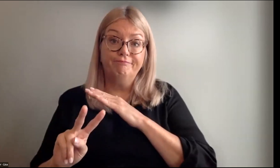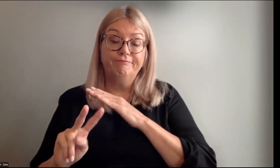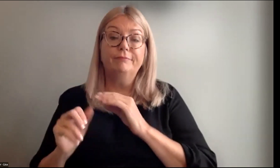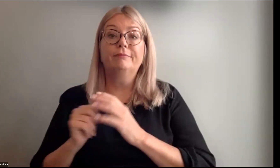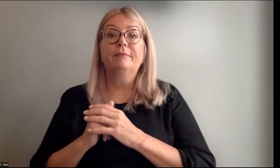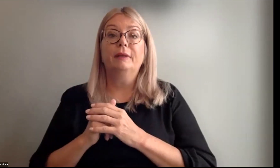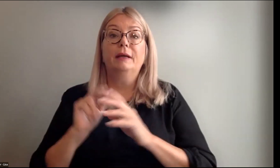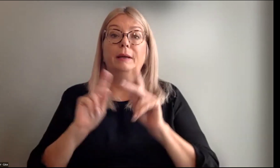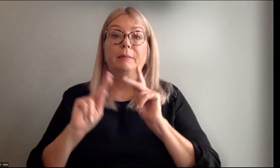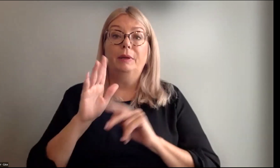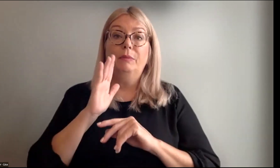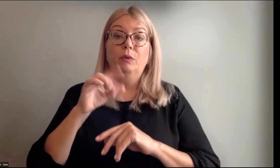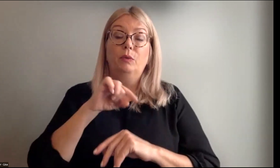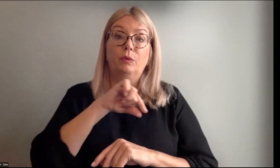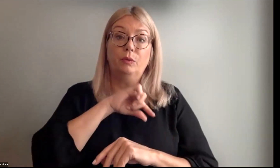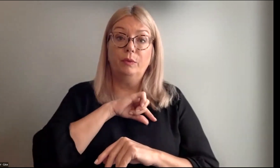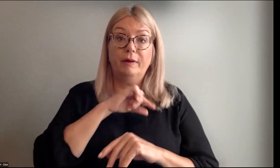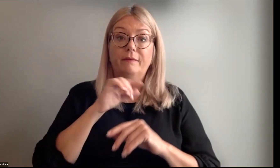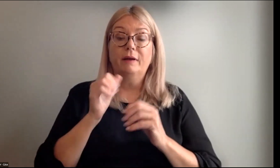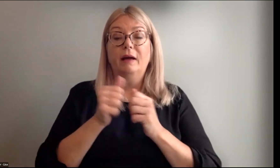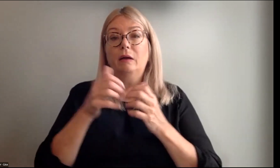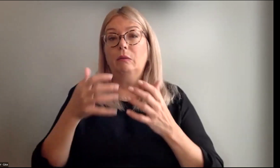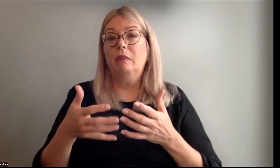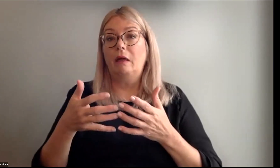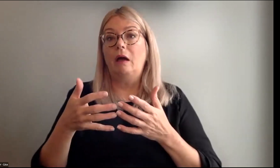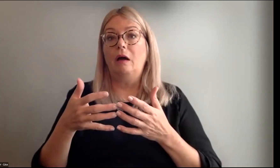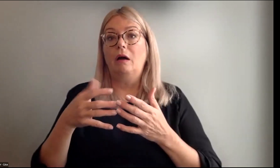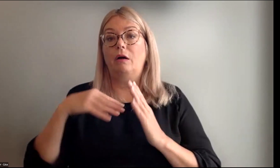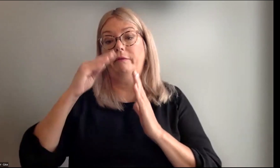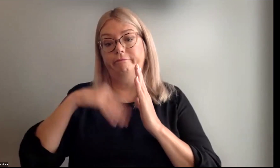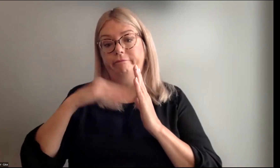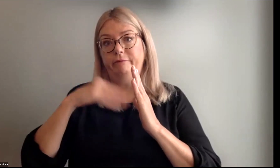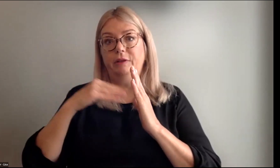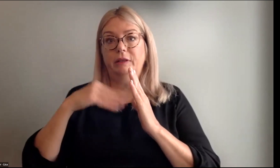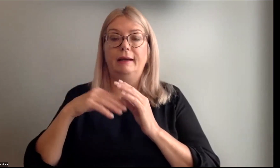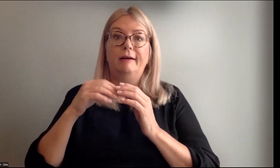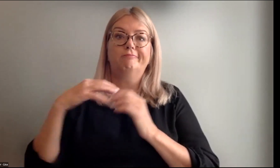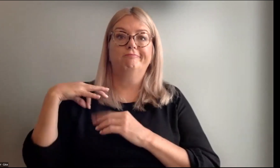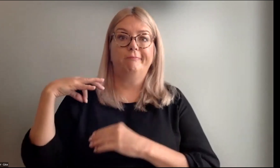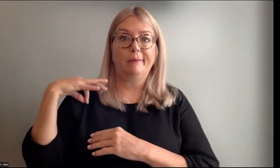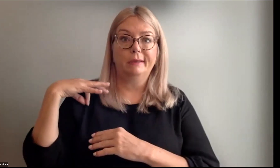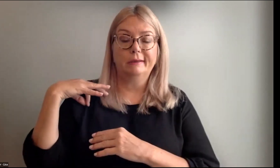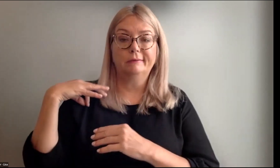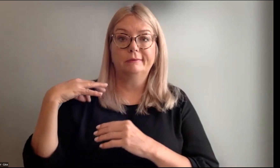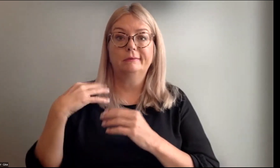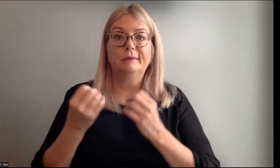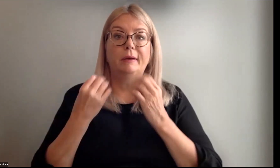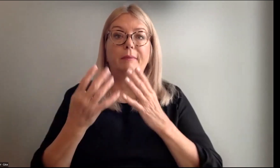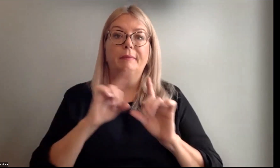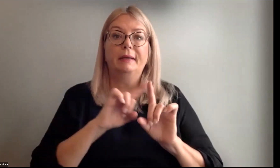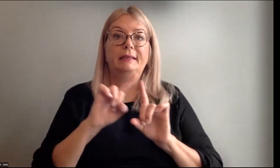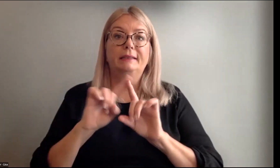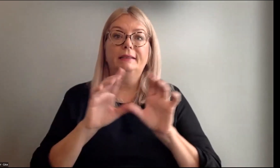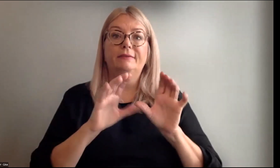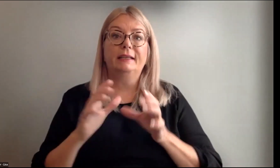to do the kind of extensive application for a waiver. So like there are lots of categories that would make